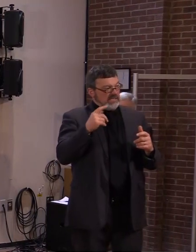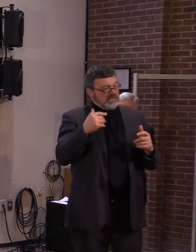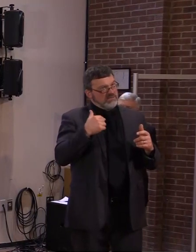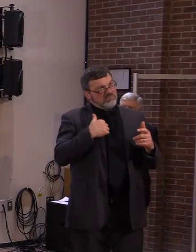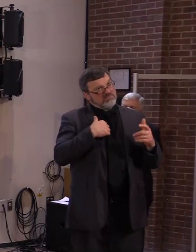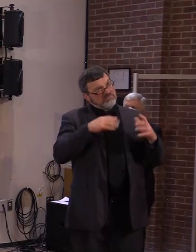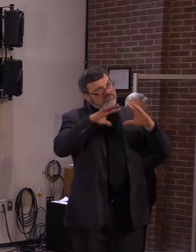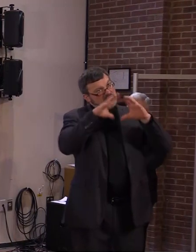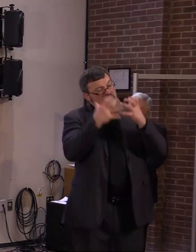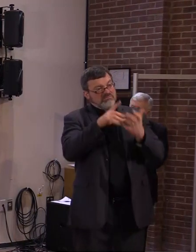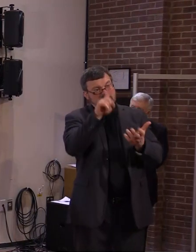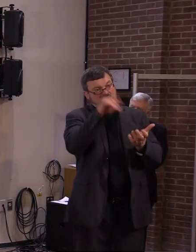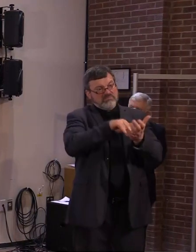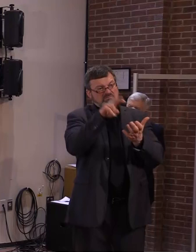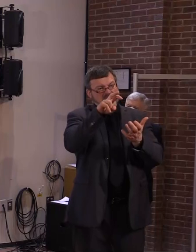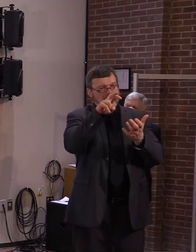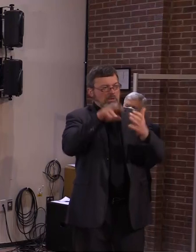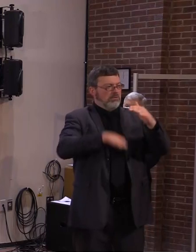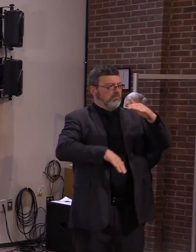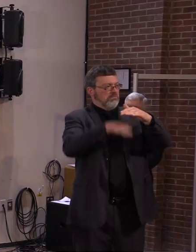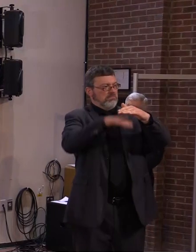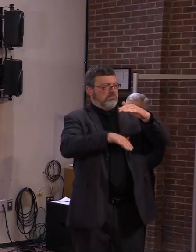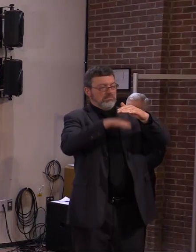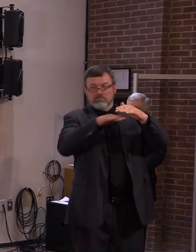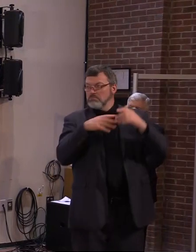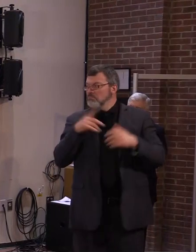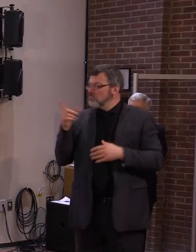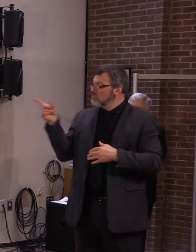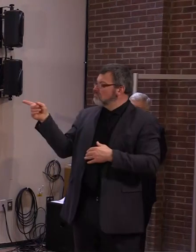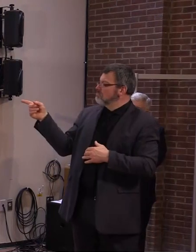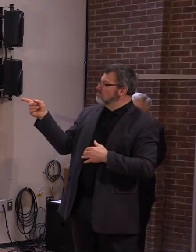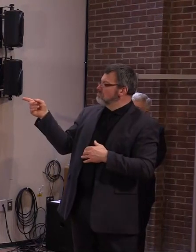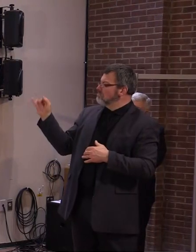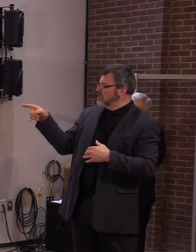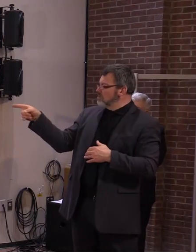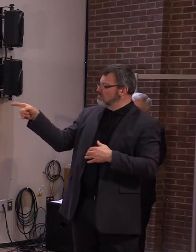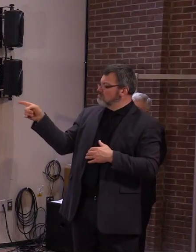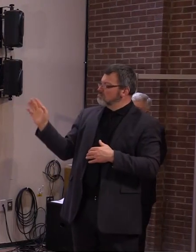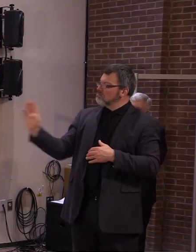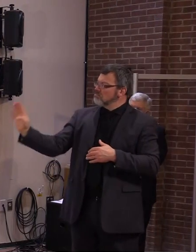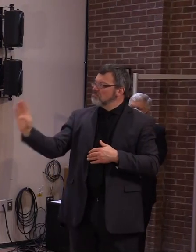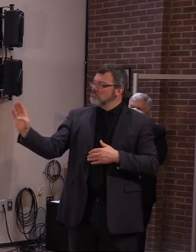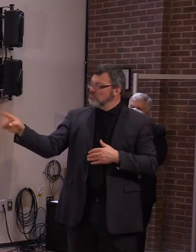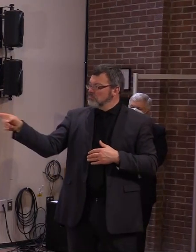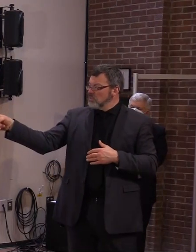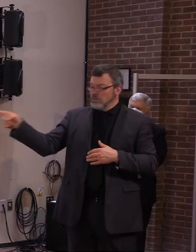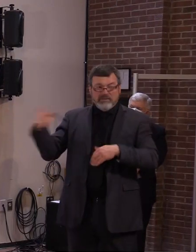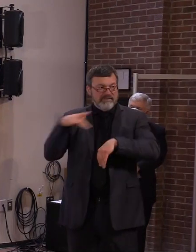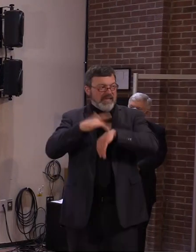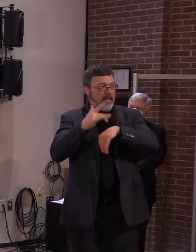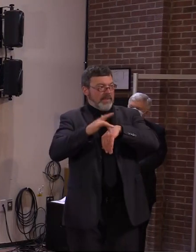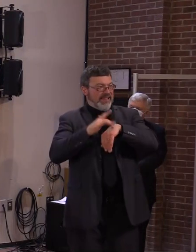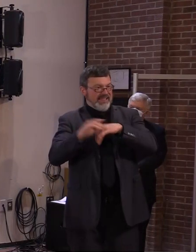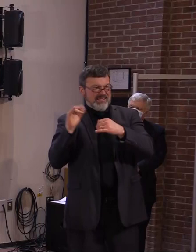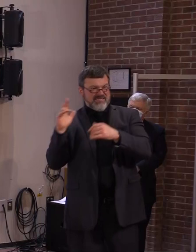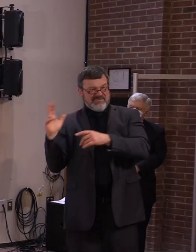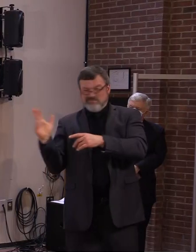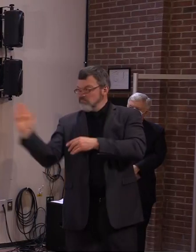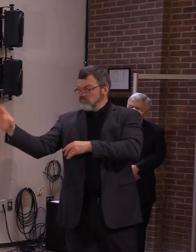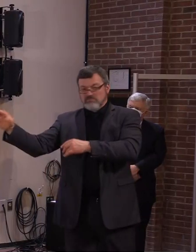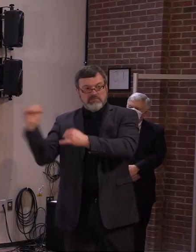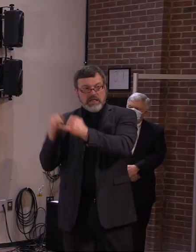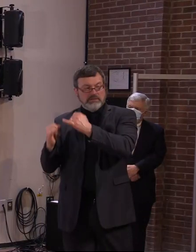really, when you look at the number of people hospitalized with COVID, it's a